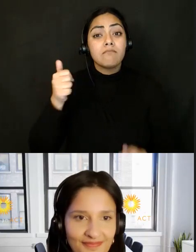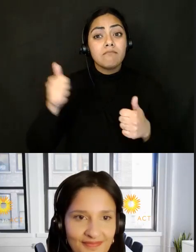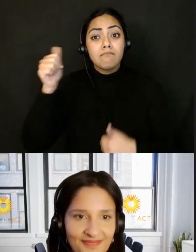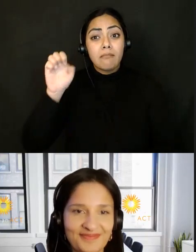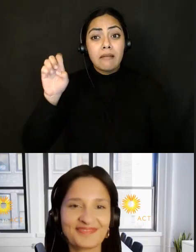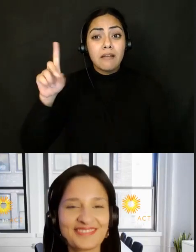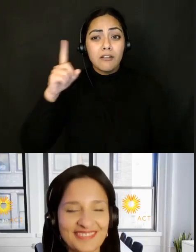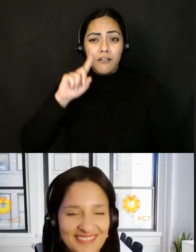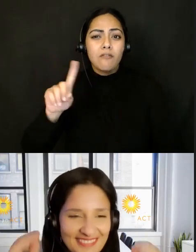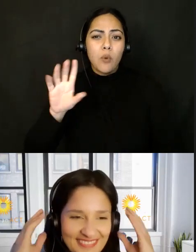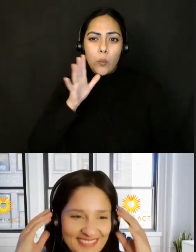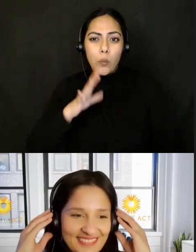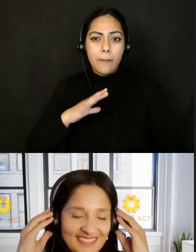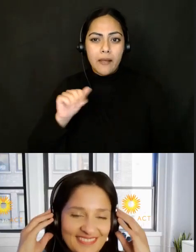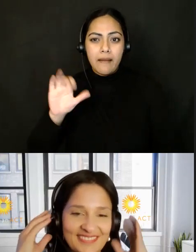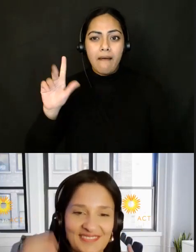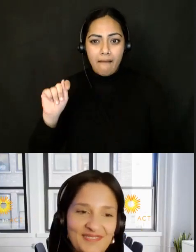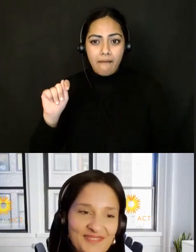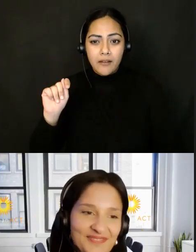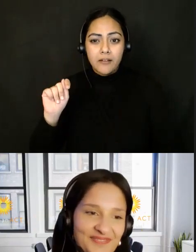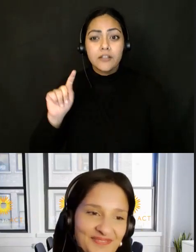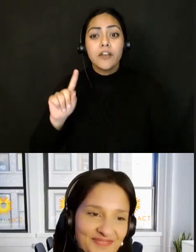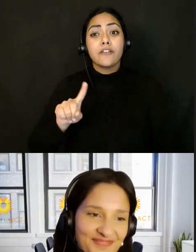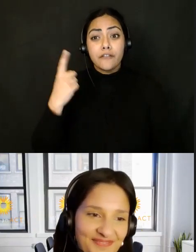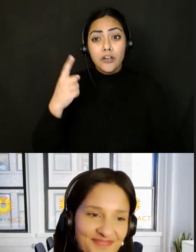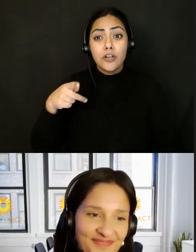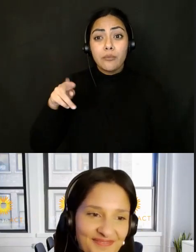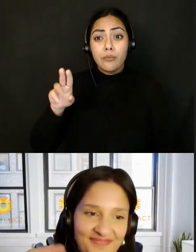today, to do the land acknowledgement. Thanks.